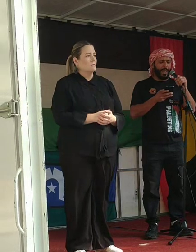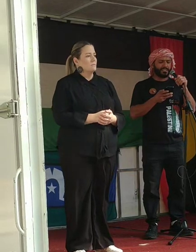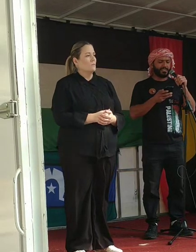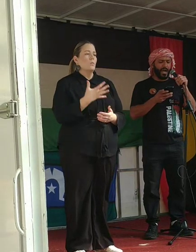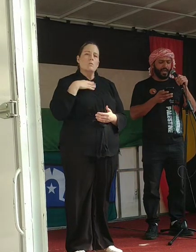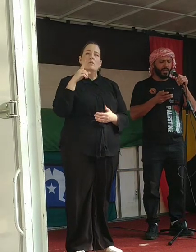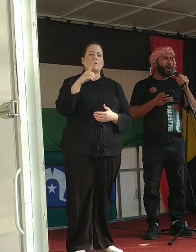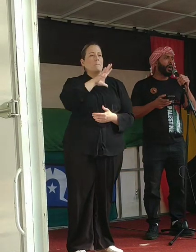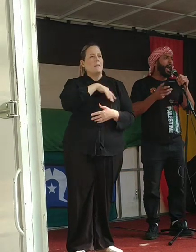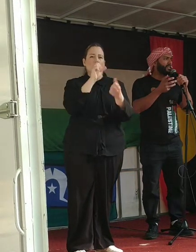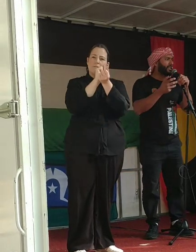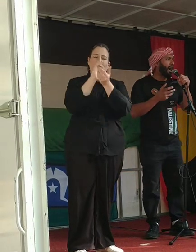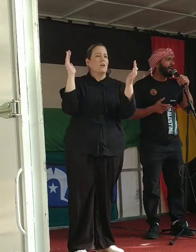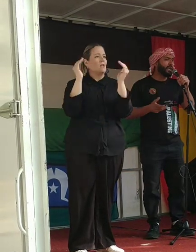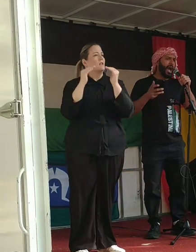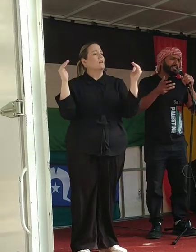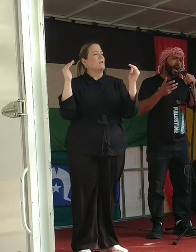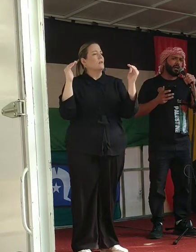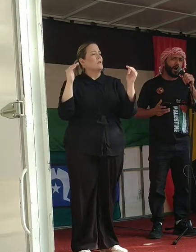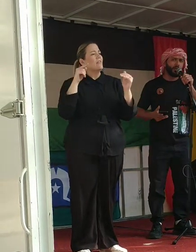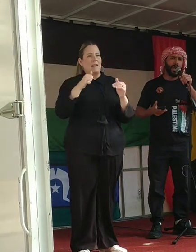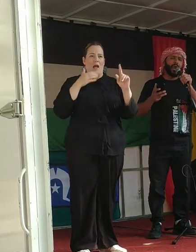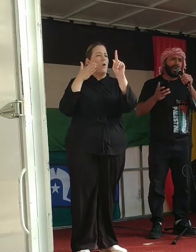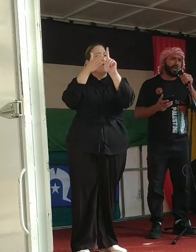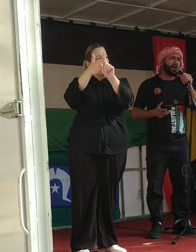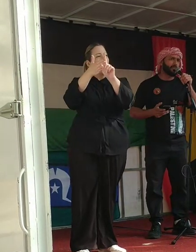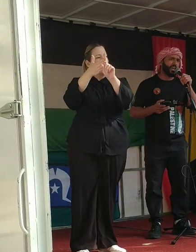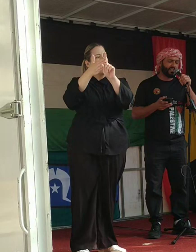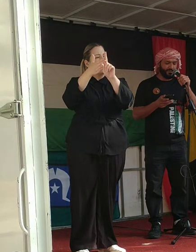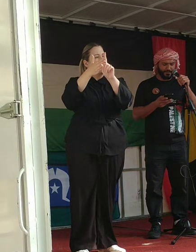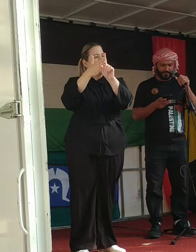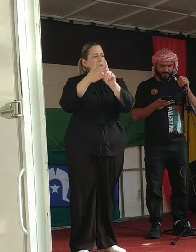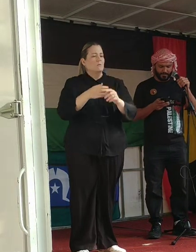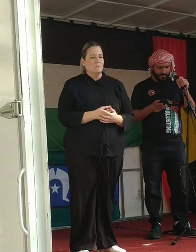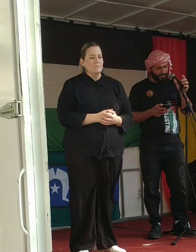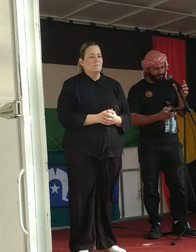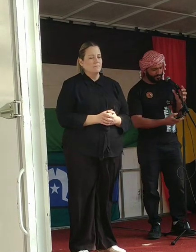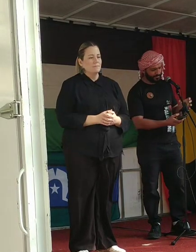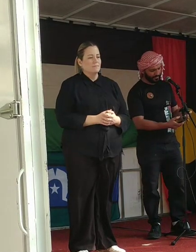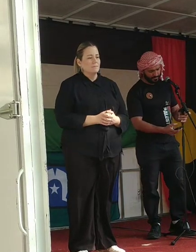liberated Palestine on our side as our goal and as our objective.